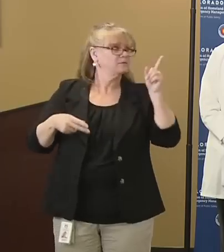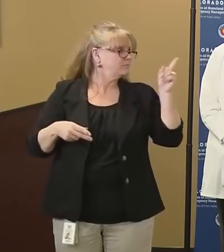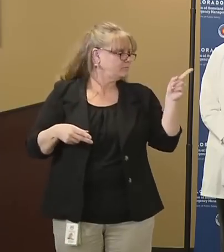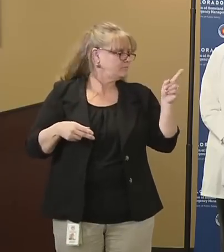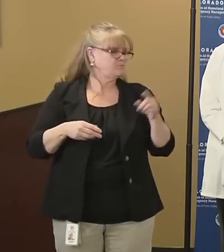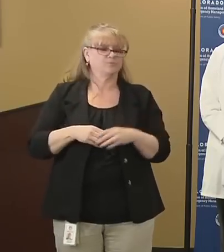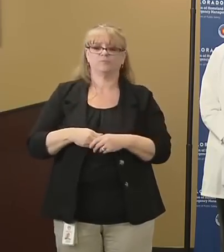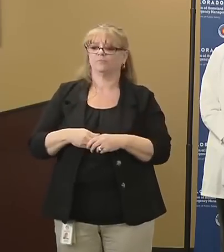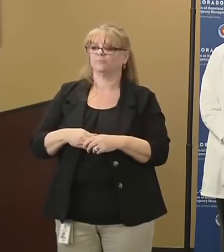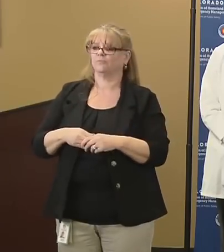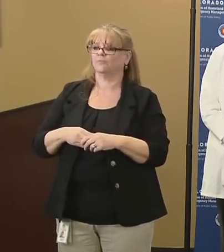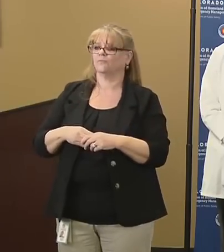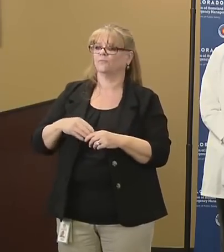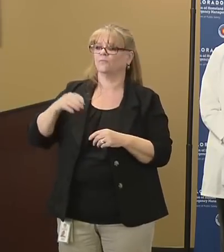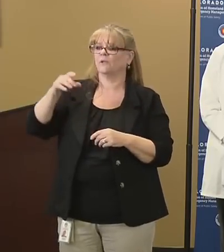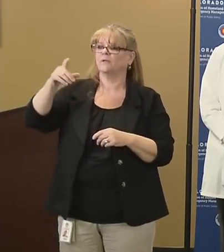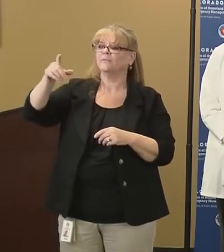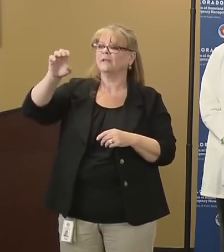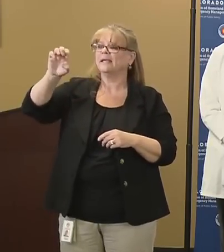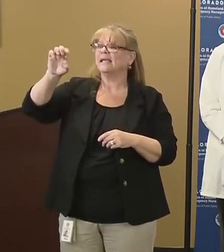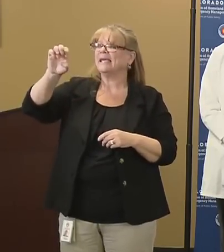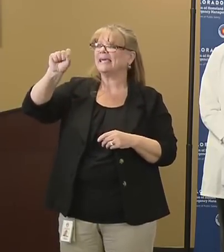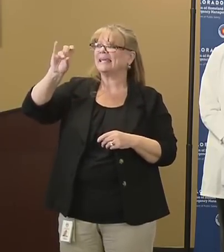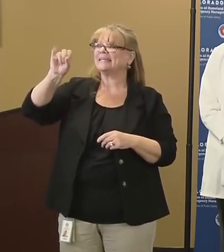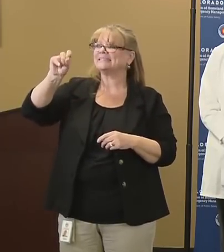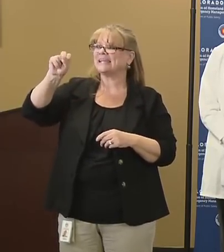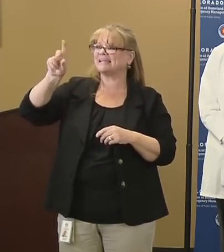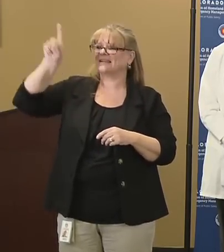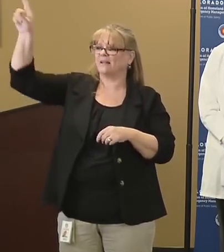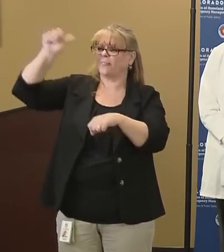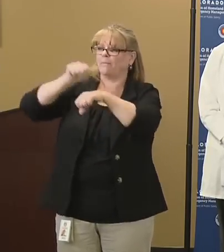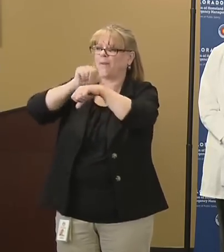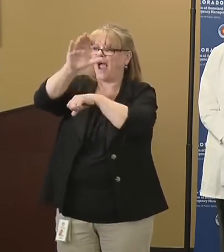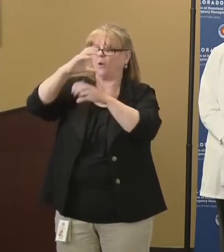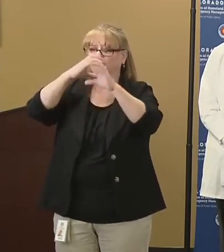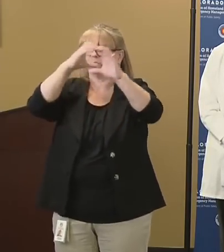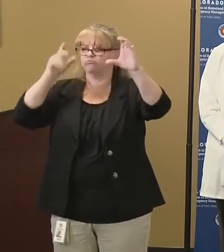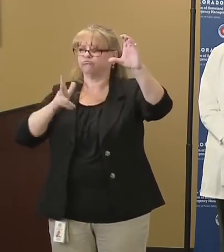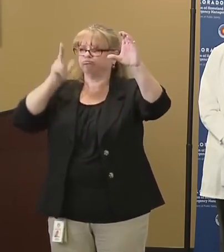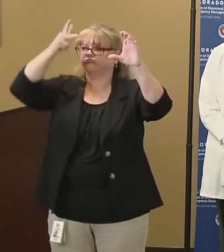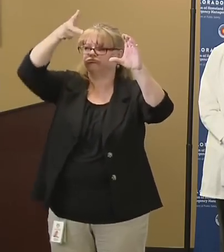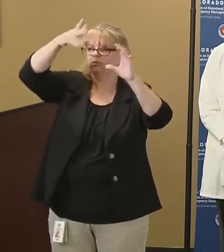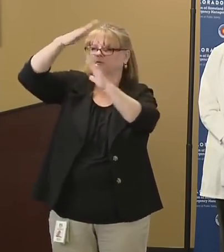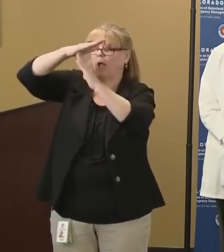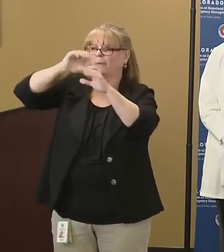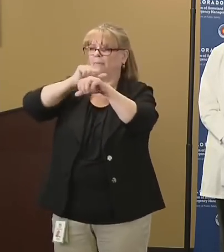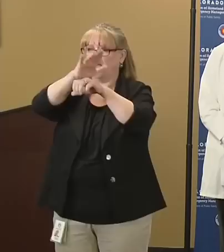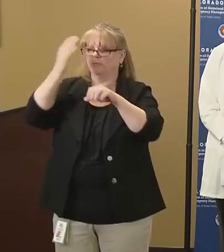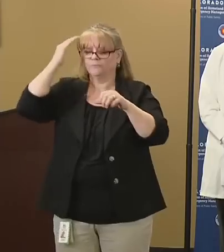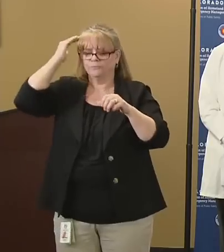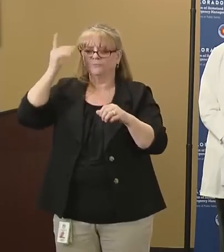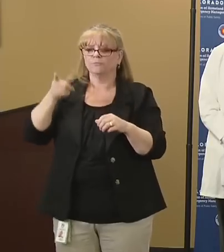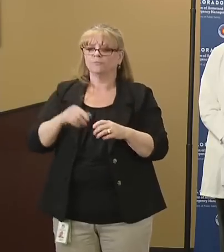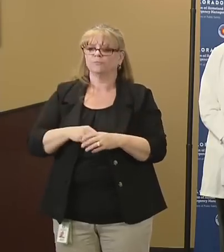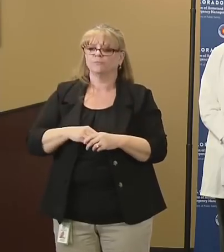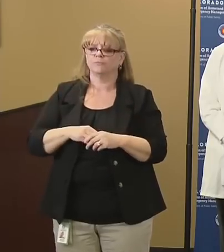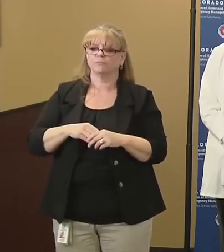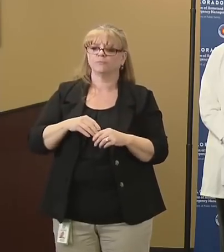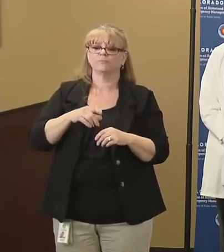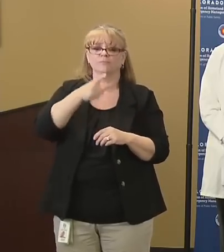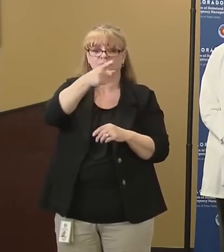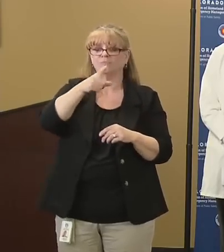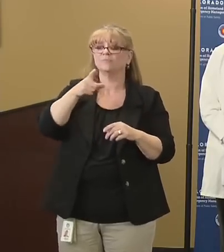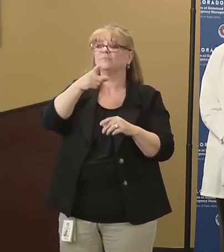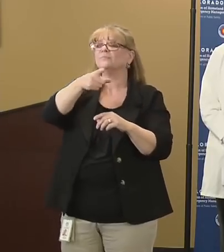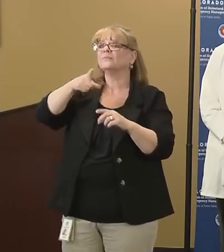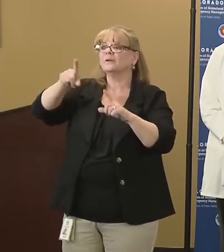Eisenhower Tunnel, the main gateway from Denver Metro to the mountain communities. This is so important that our people are not treating this like a vacation and that people are staying